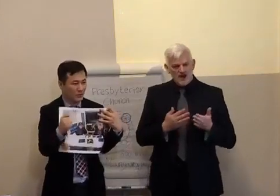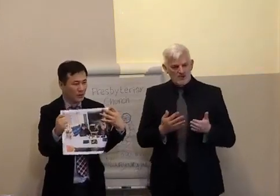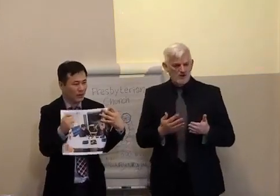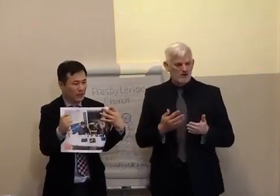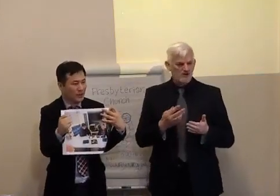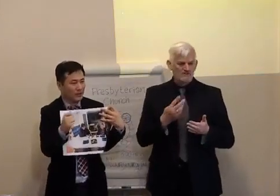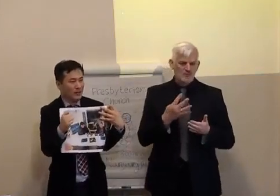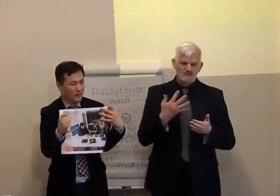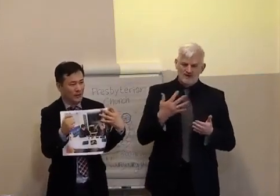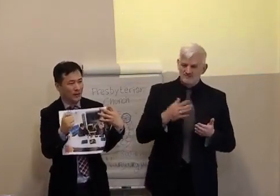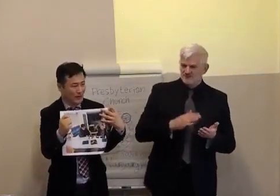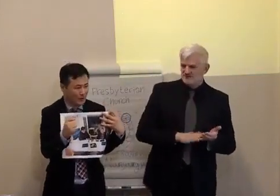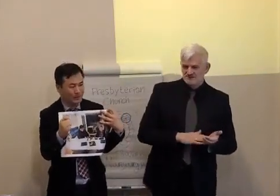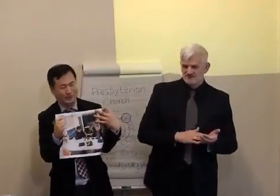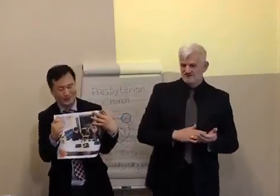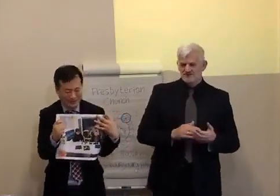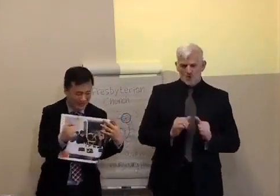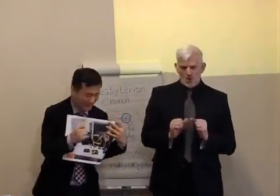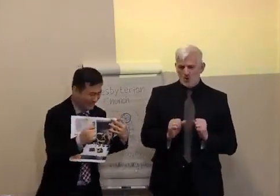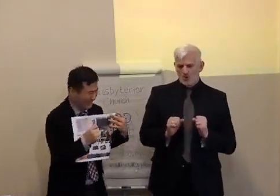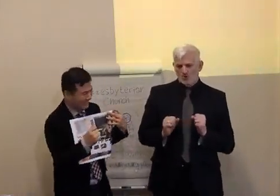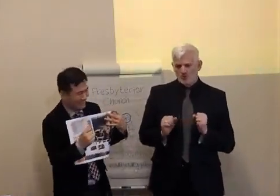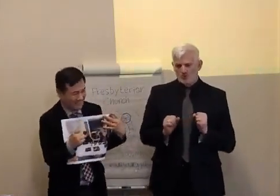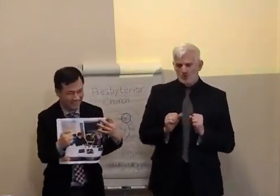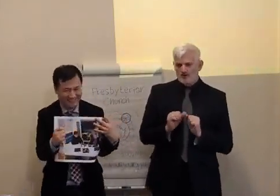It like very cold.